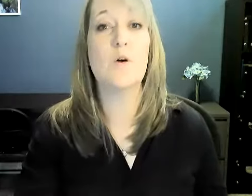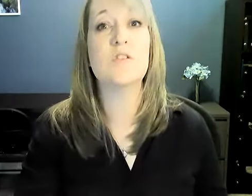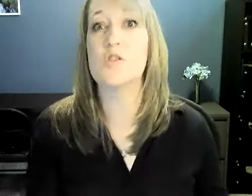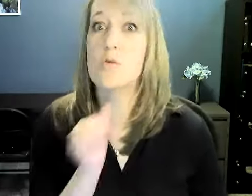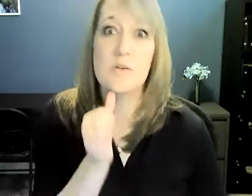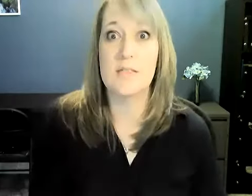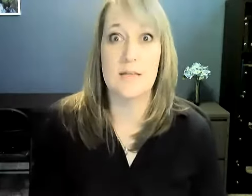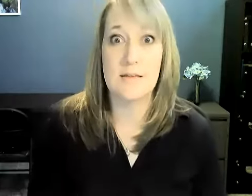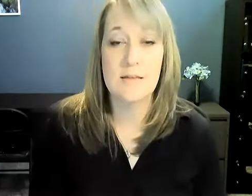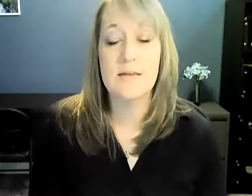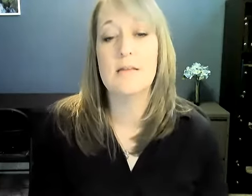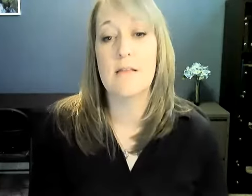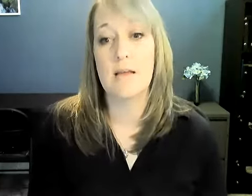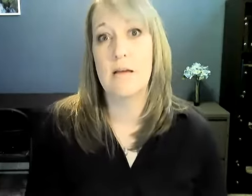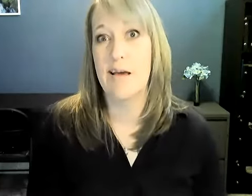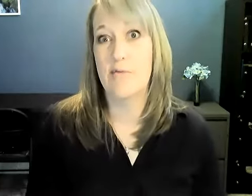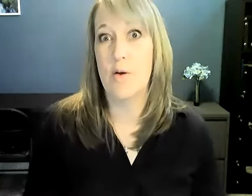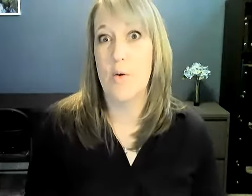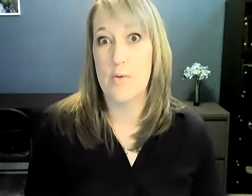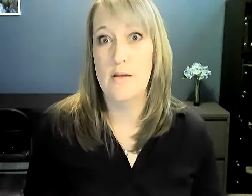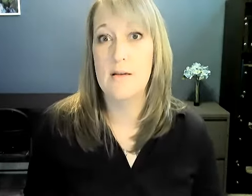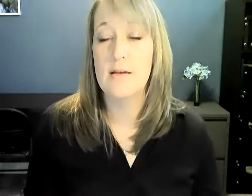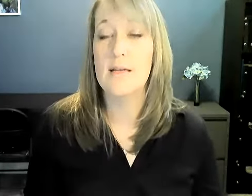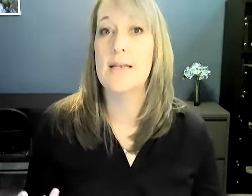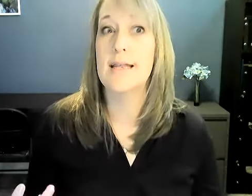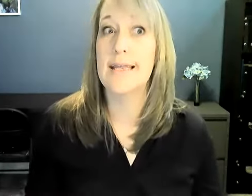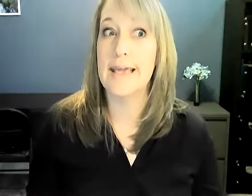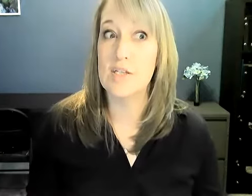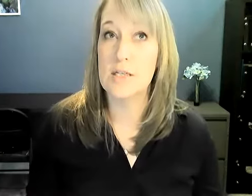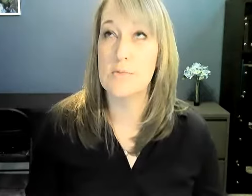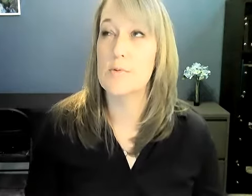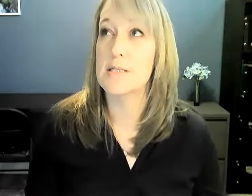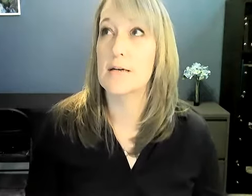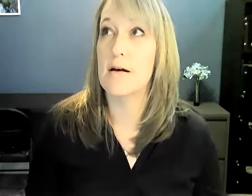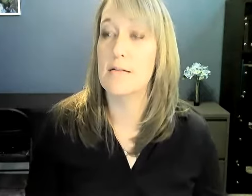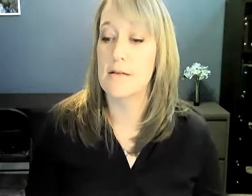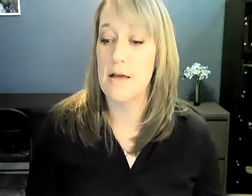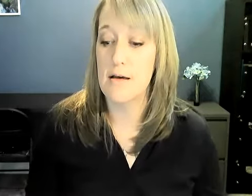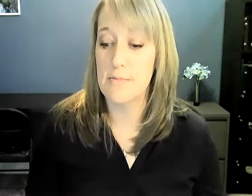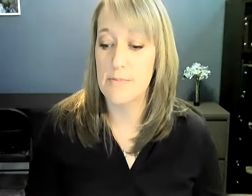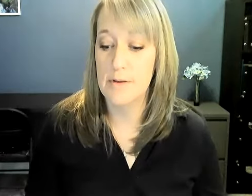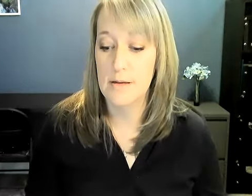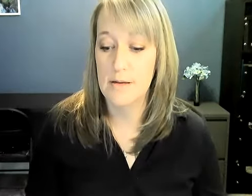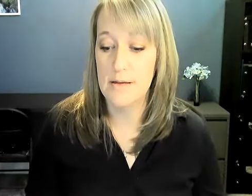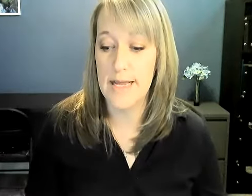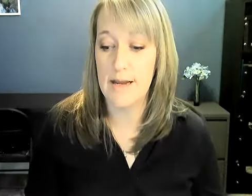Those don't use this. They have their own negation. What was that called?